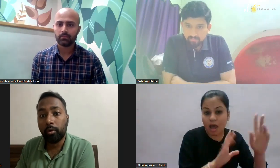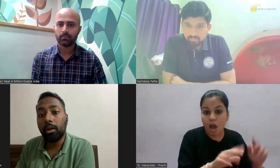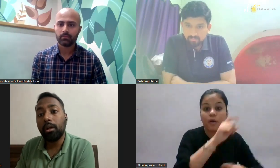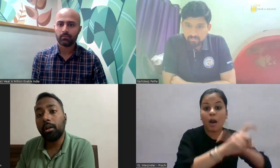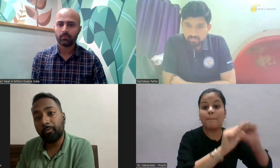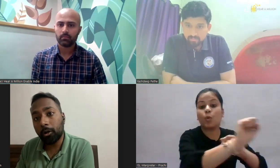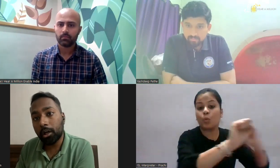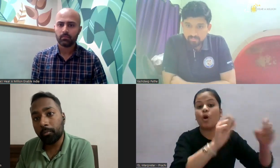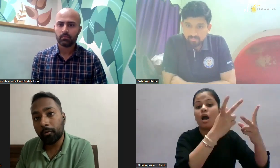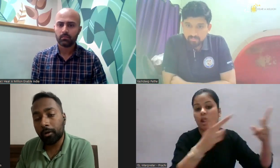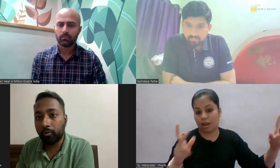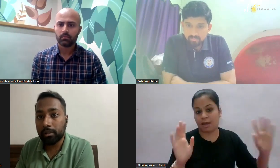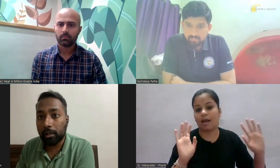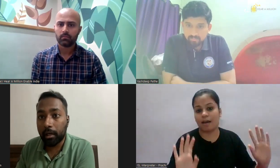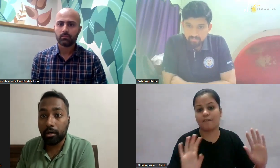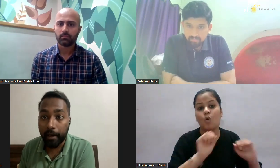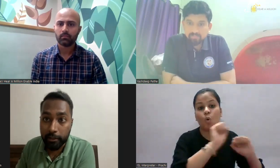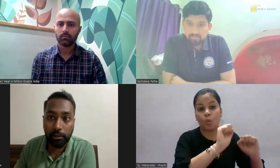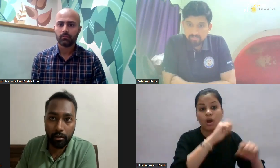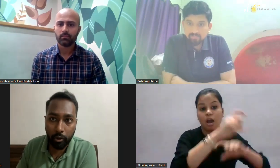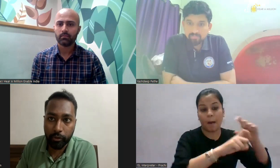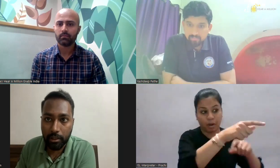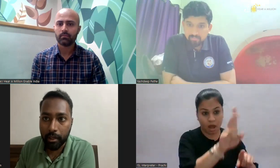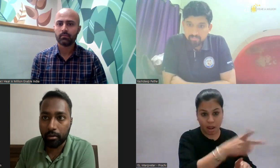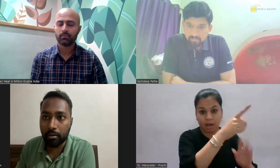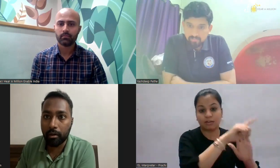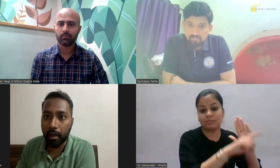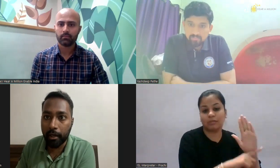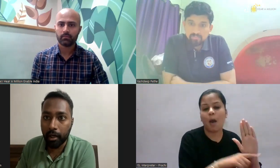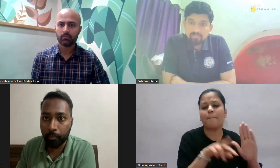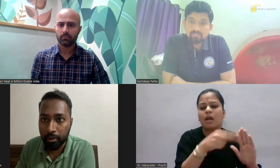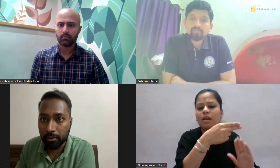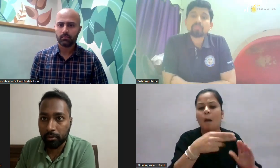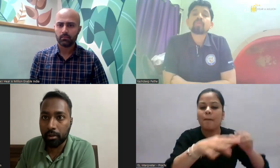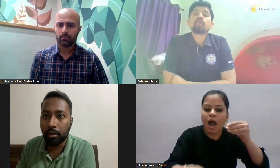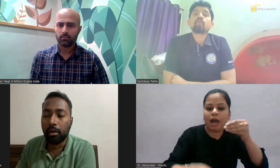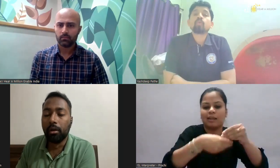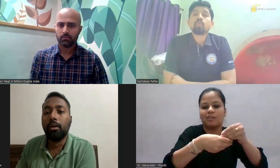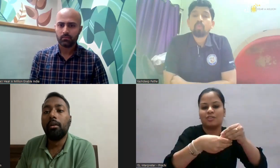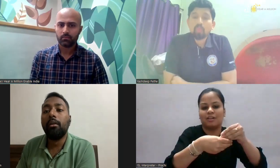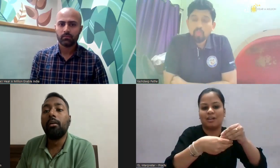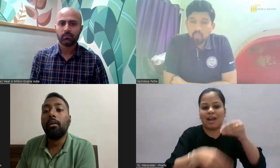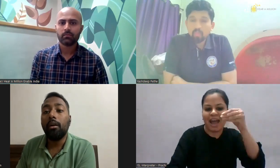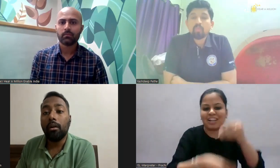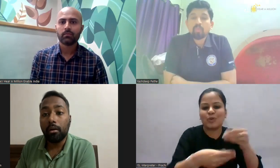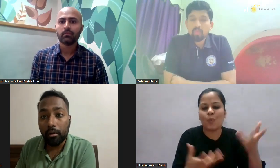have different type of coverage, like additional coverage, like a handicapped person